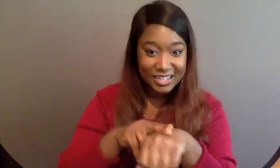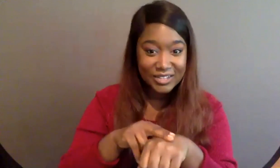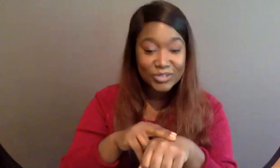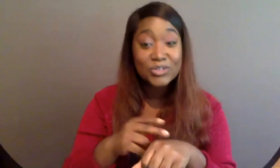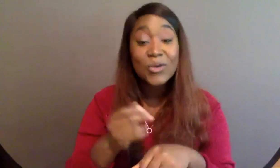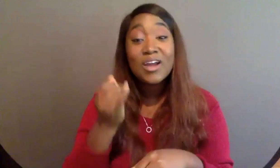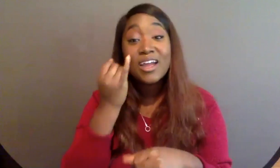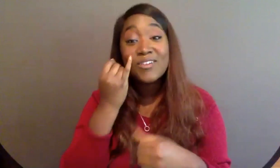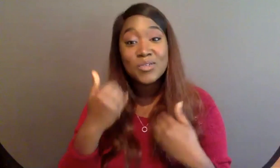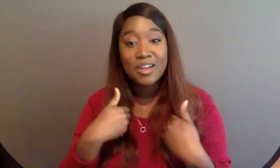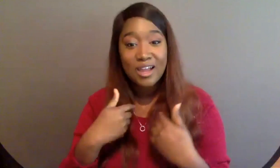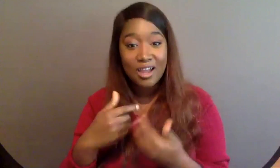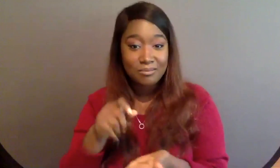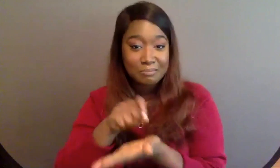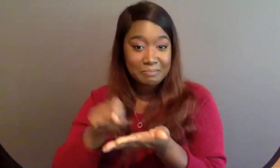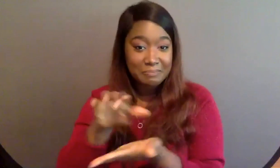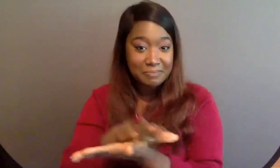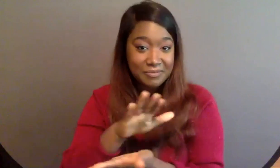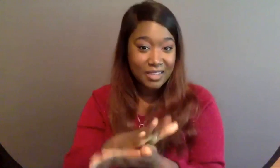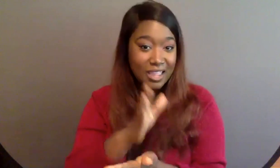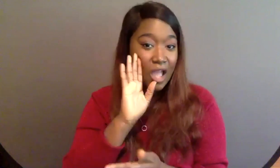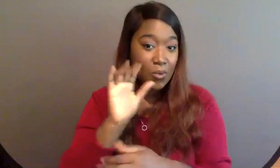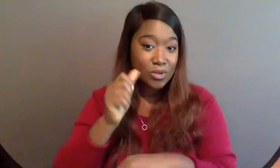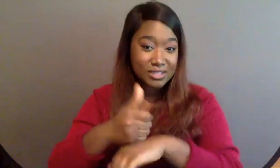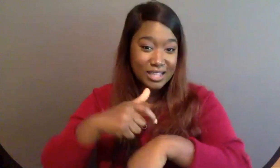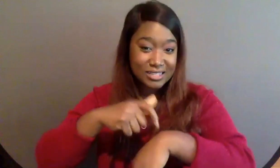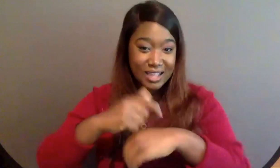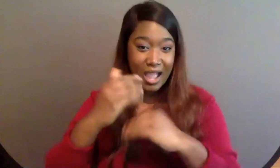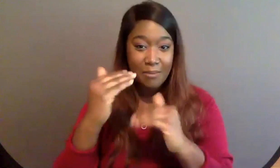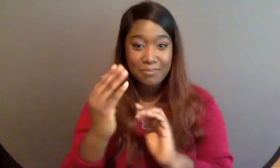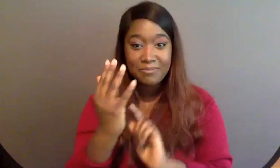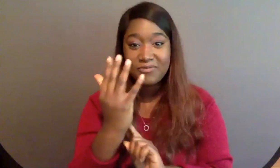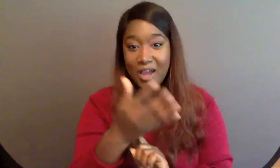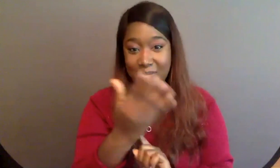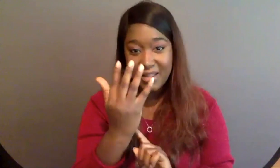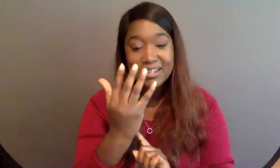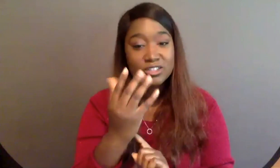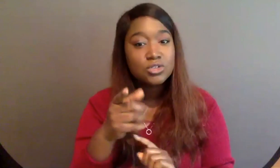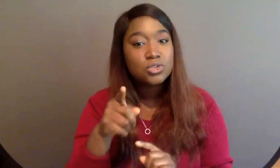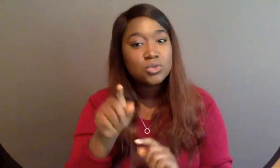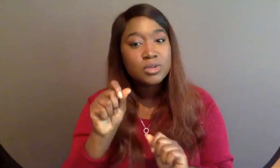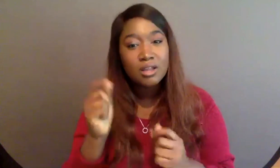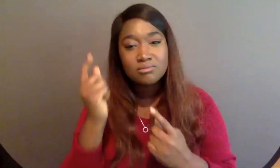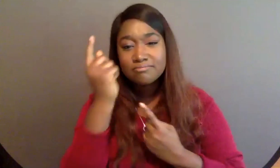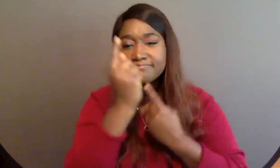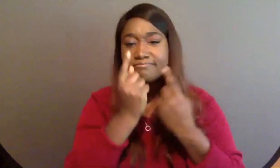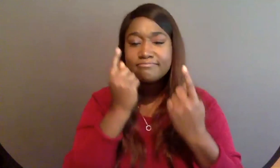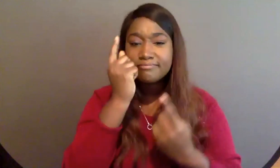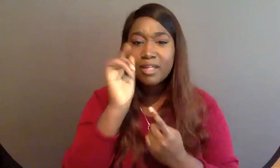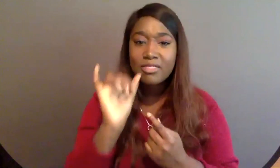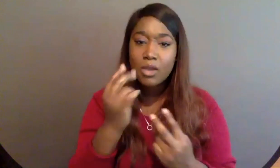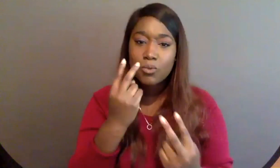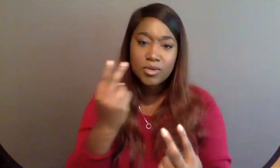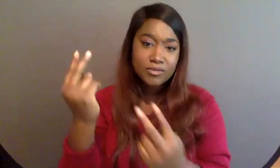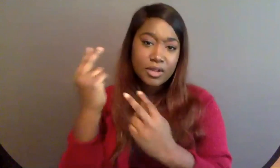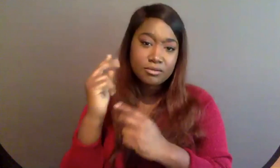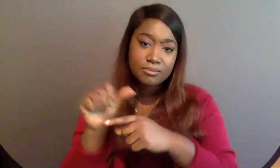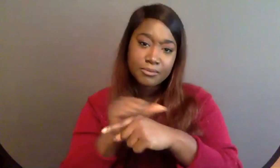set the timer for 5 minutes and have you sort of take in a little bit of that reflective practice.